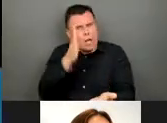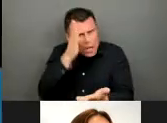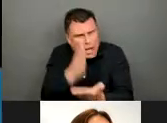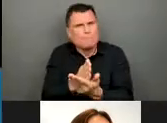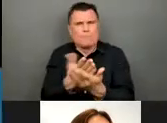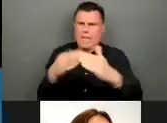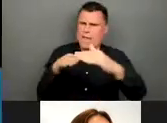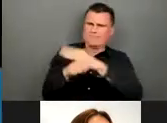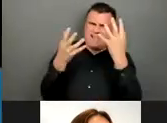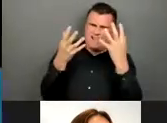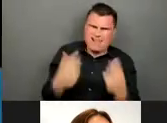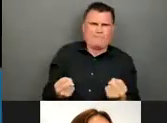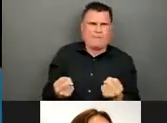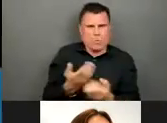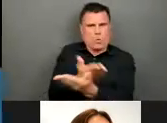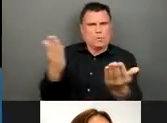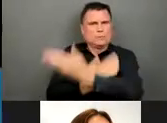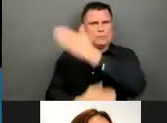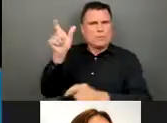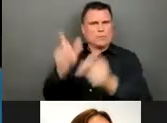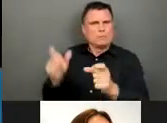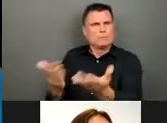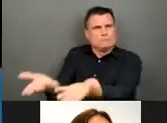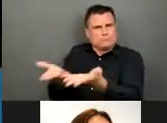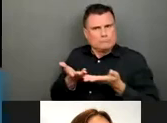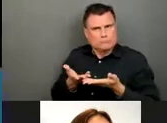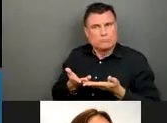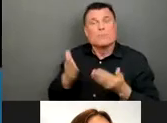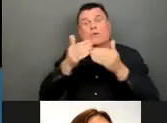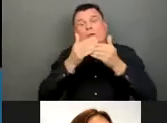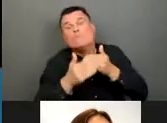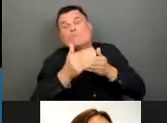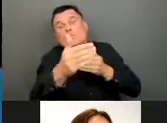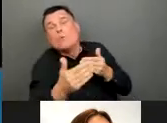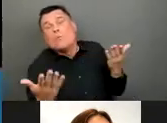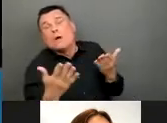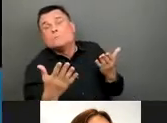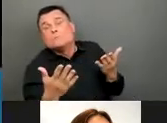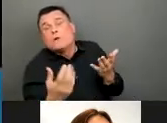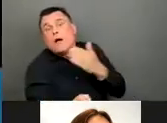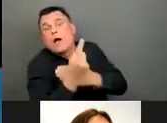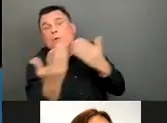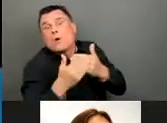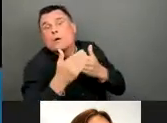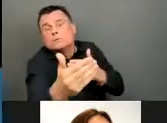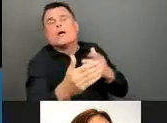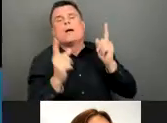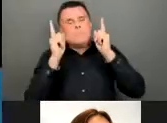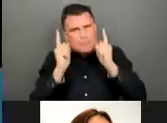the future may be uncertain, it has to be, however, most certainly inclusive. Thank